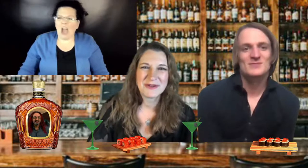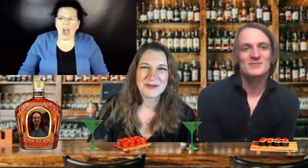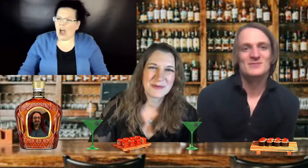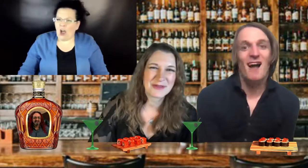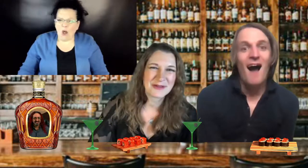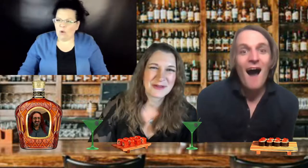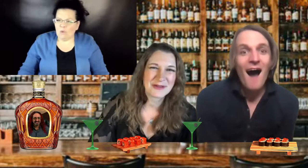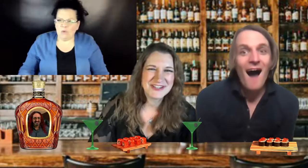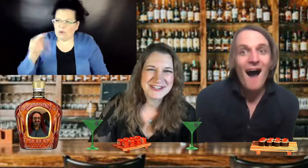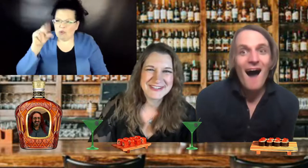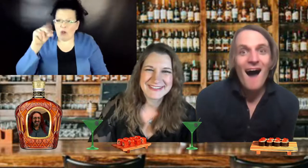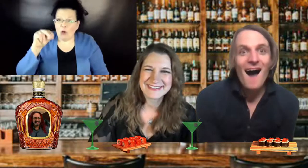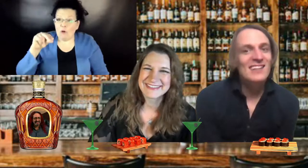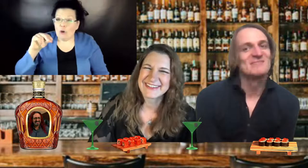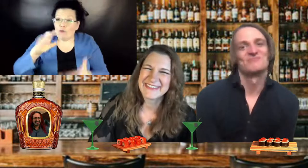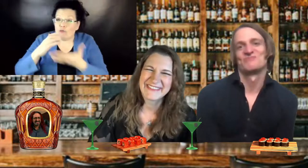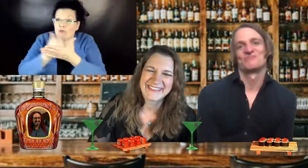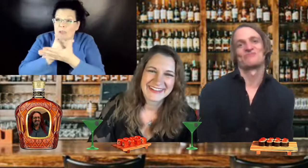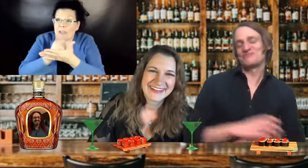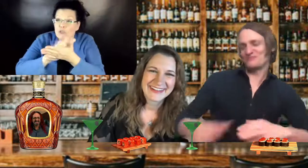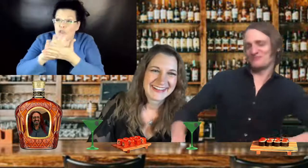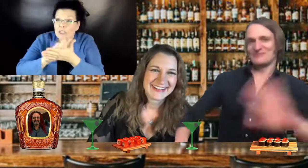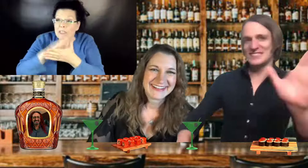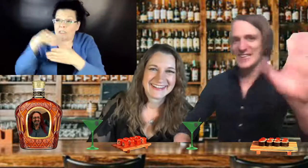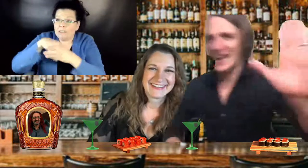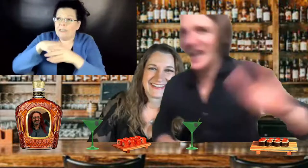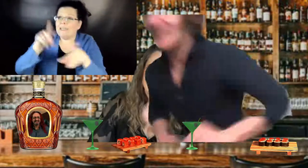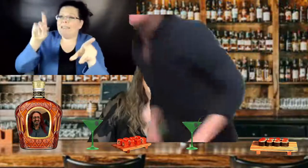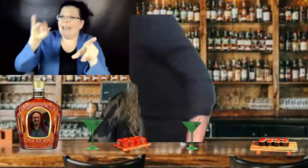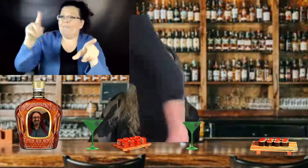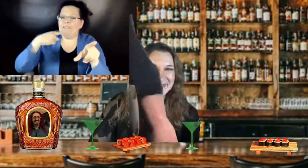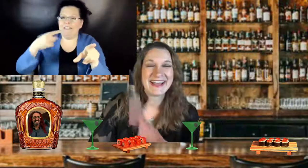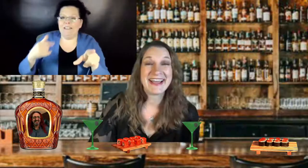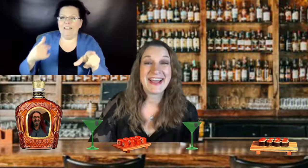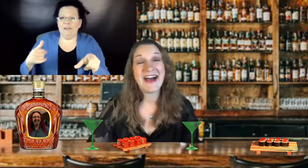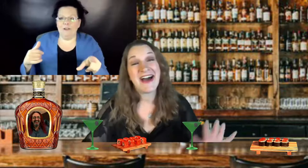No, the cream cheese? Yes. No.